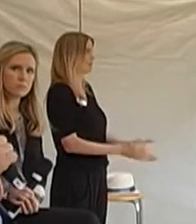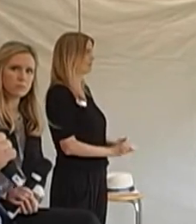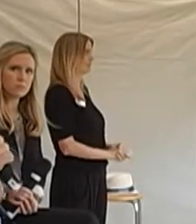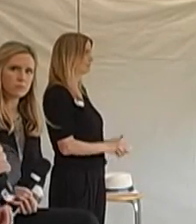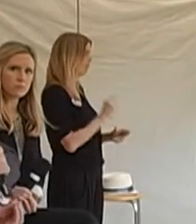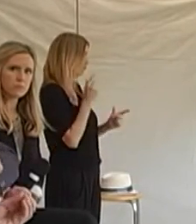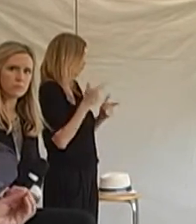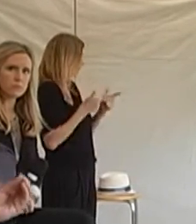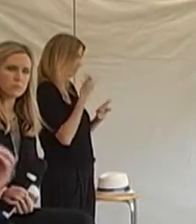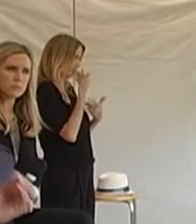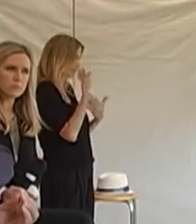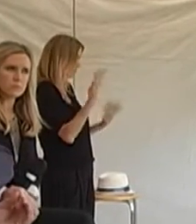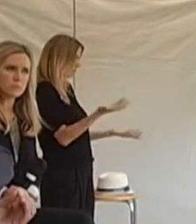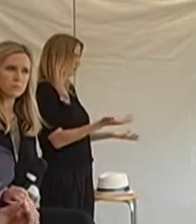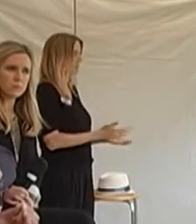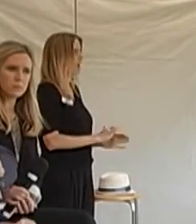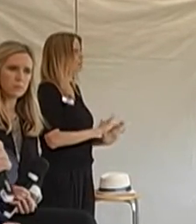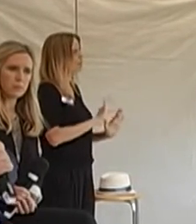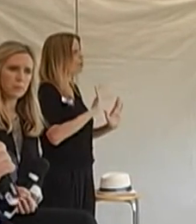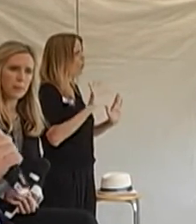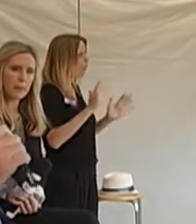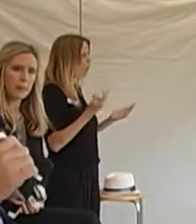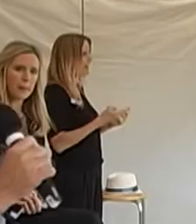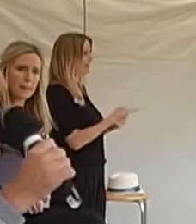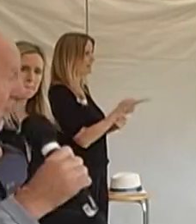answer to these deep